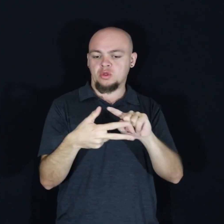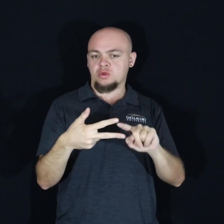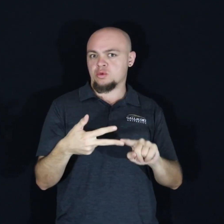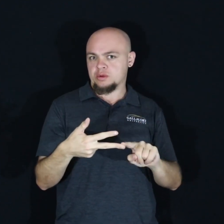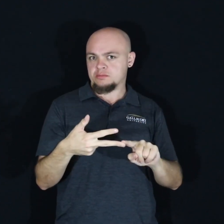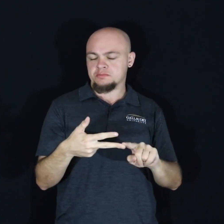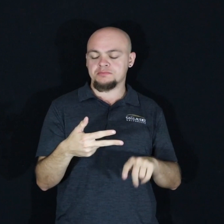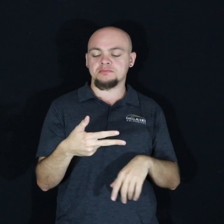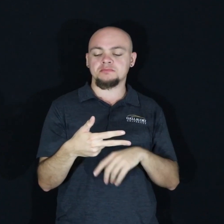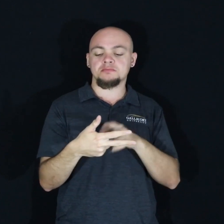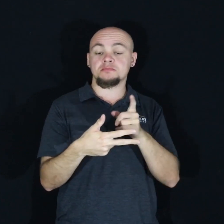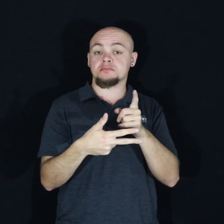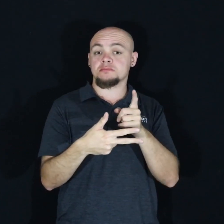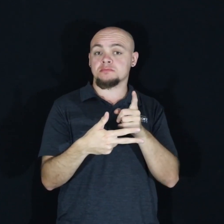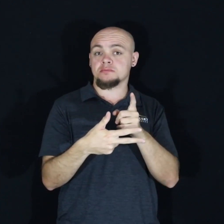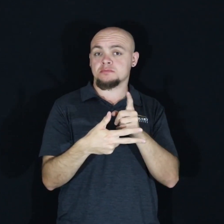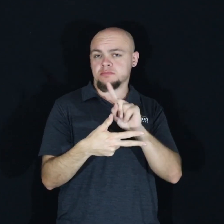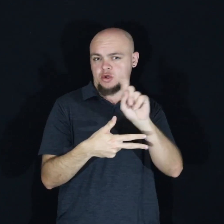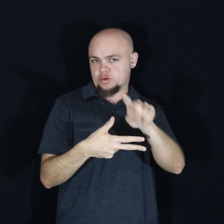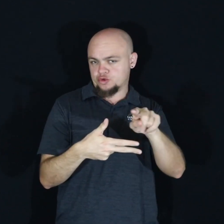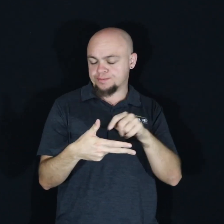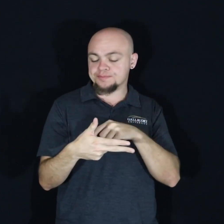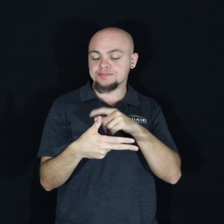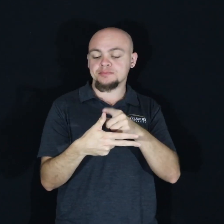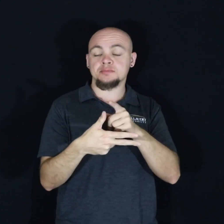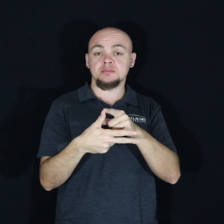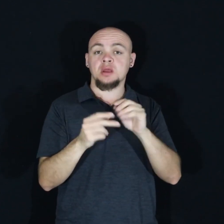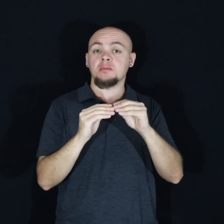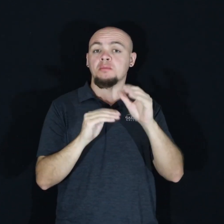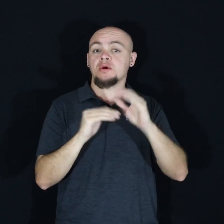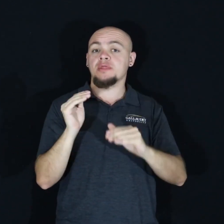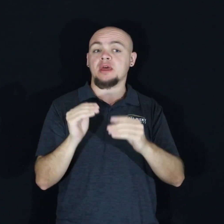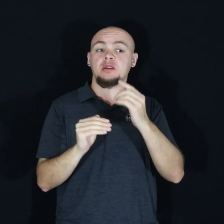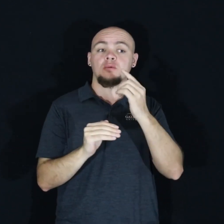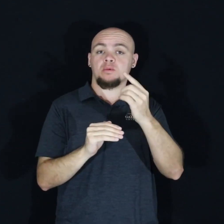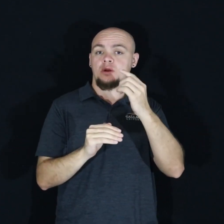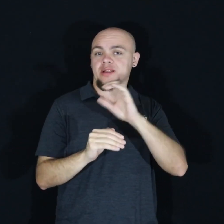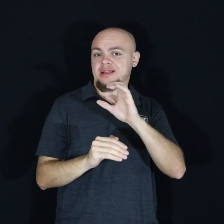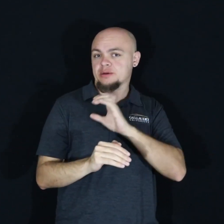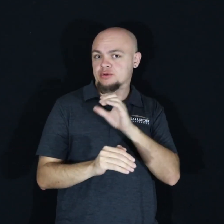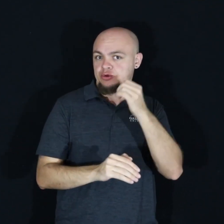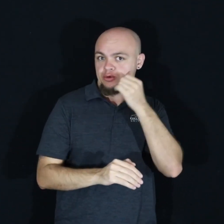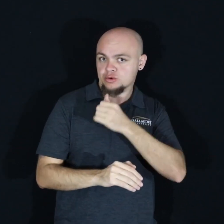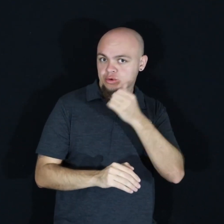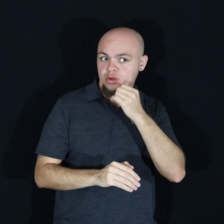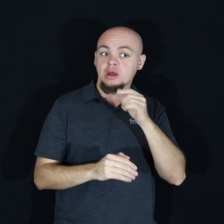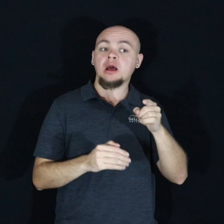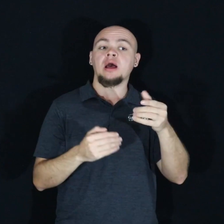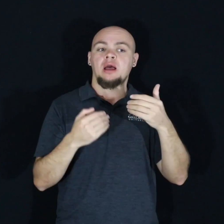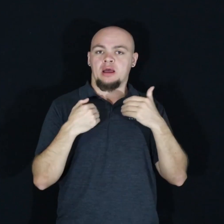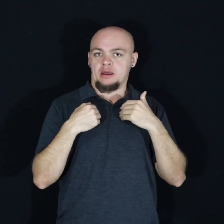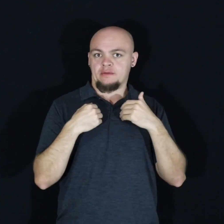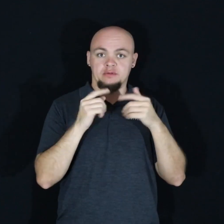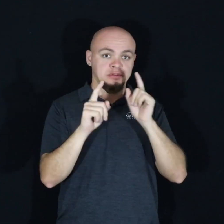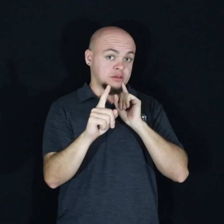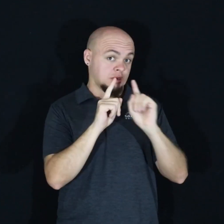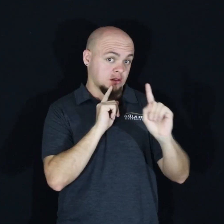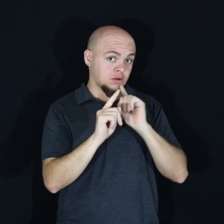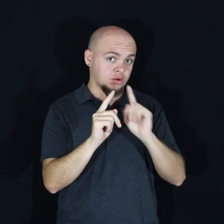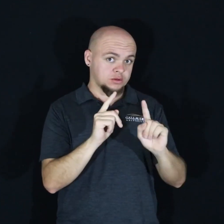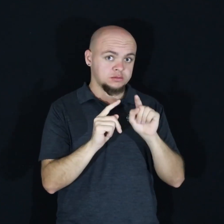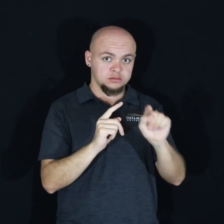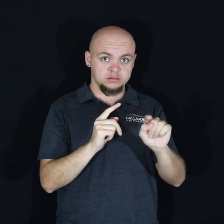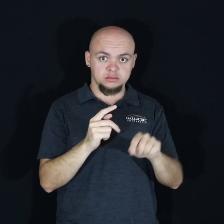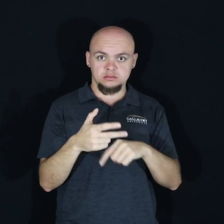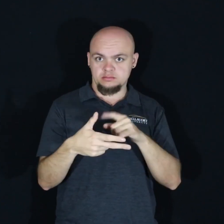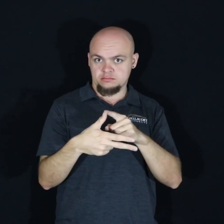you should ask. Is there more than one character in the movie that is female who has lines? So try to